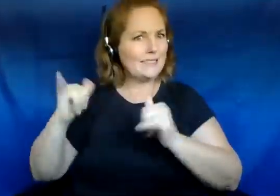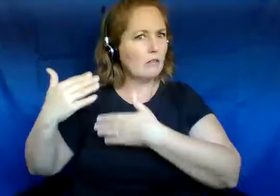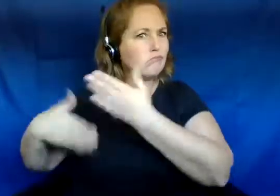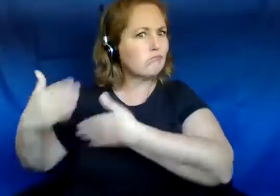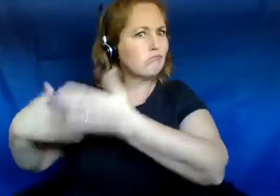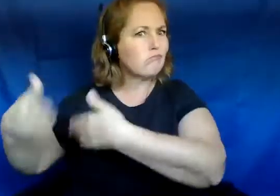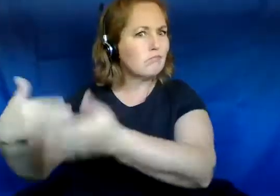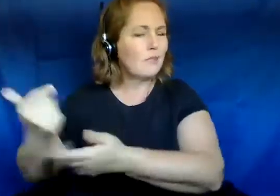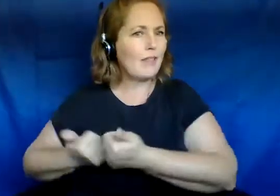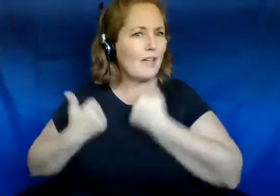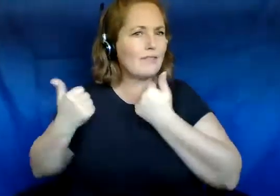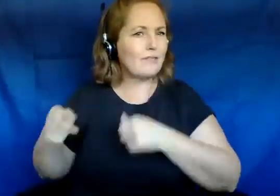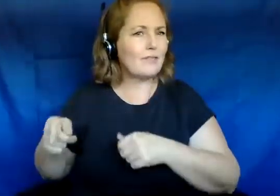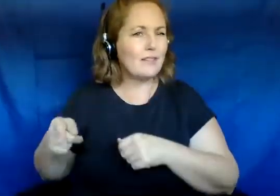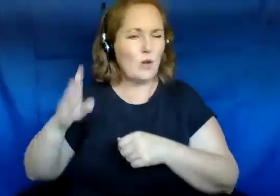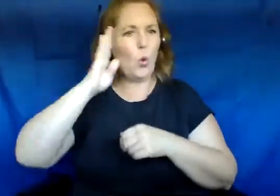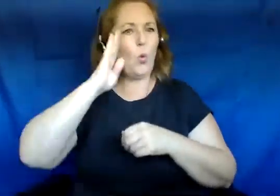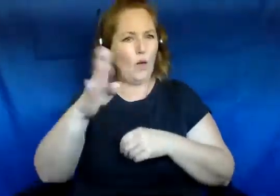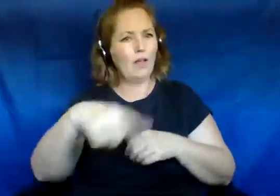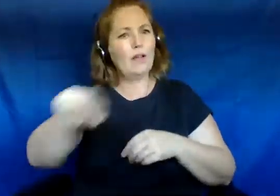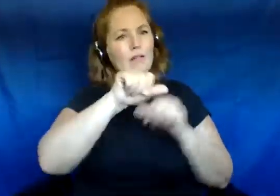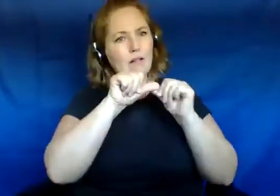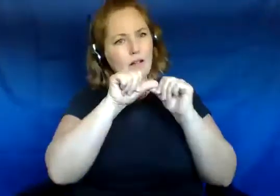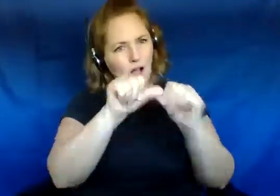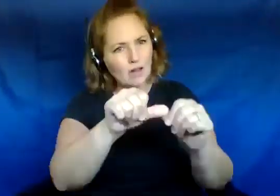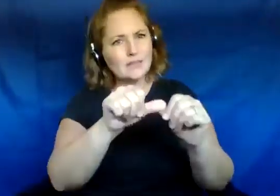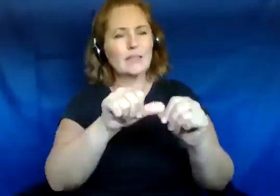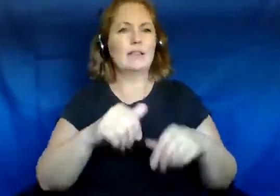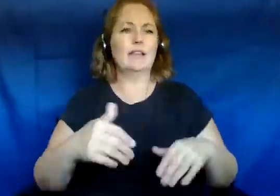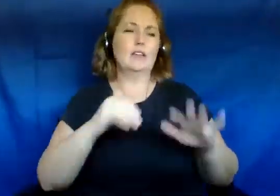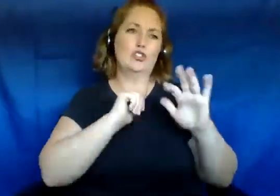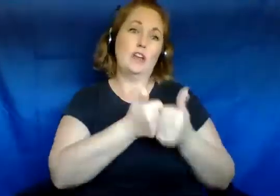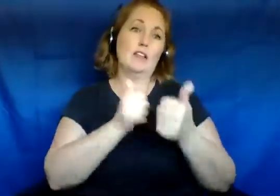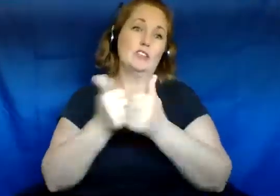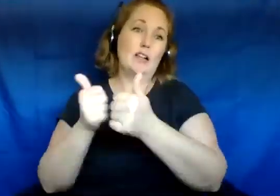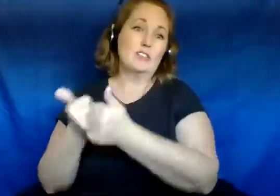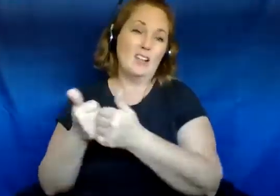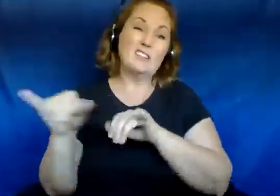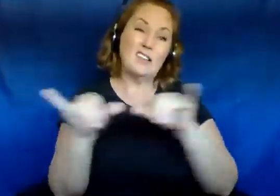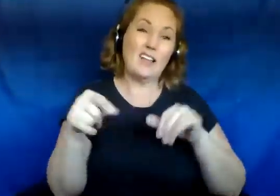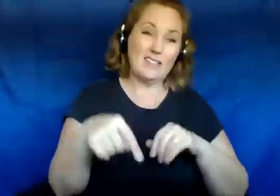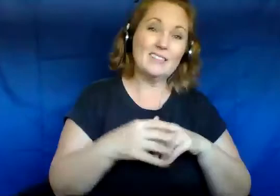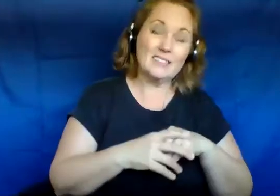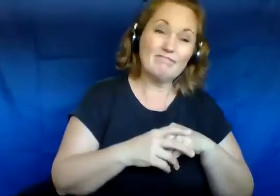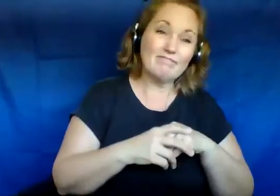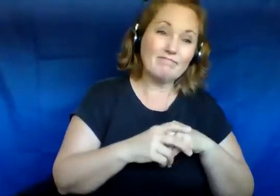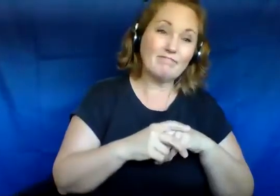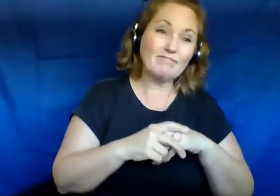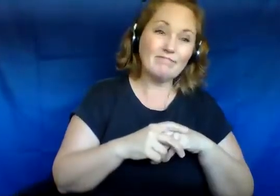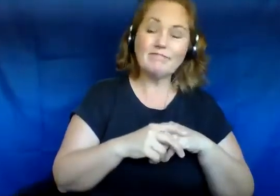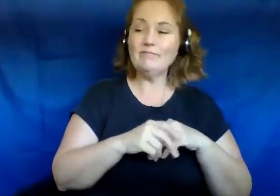session. And we're going to be constantly having challenges such as this.